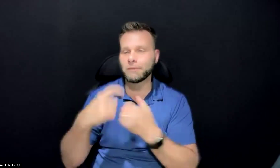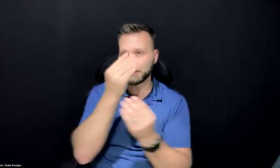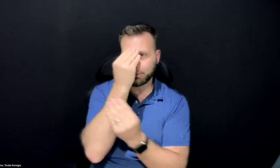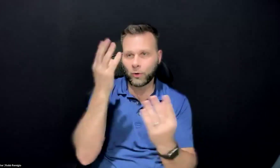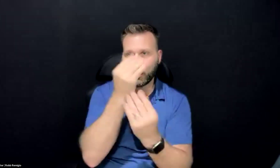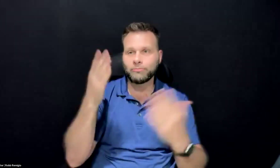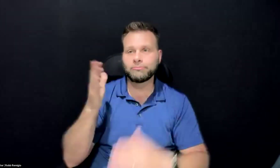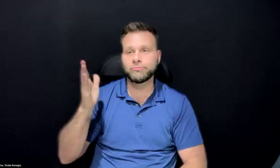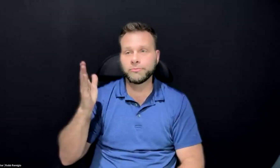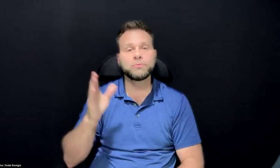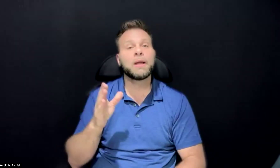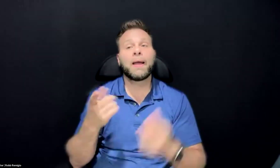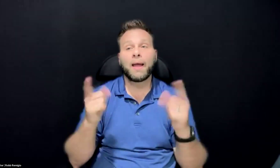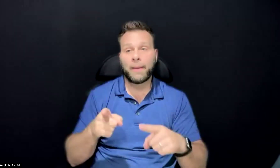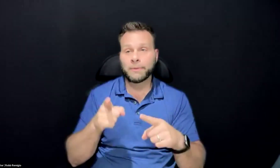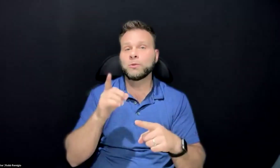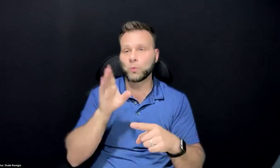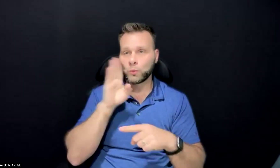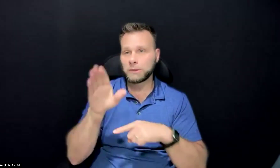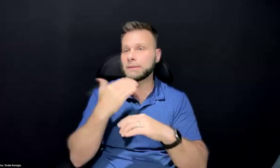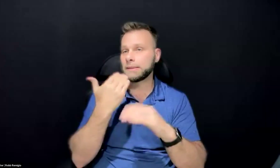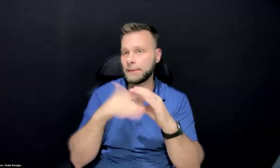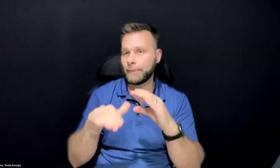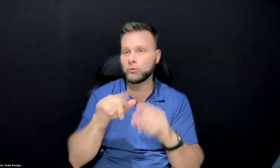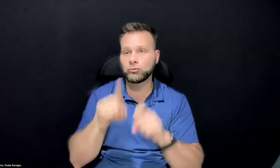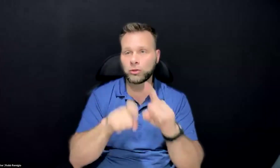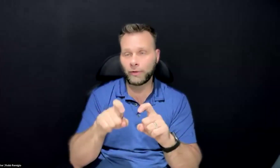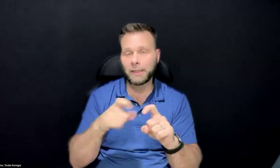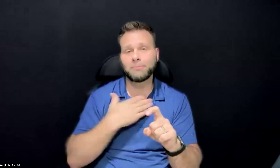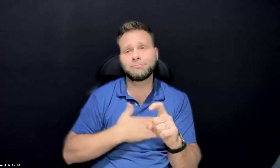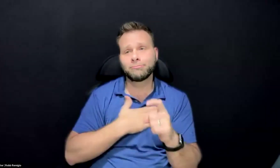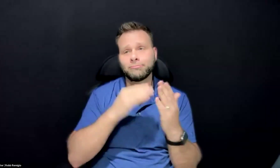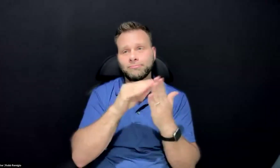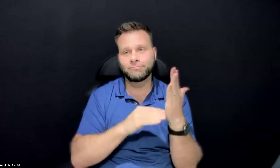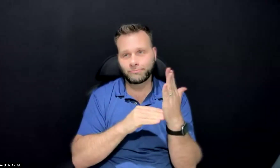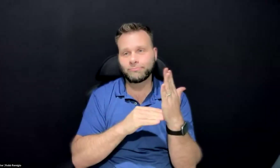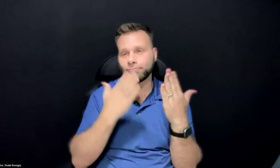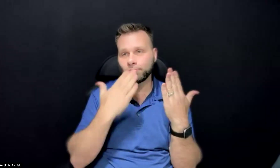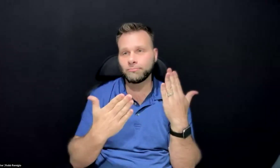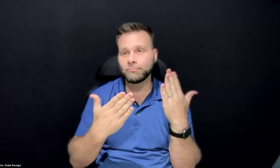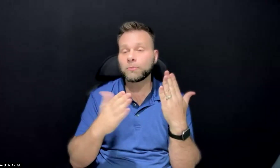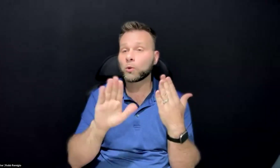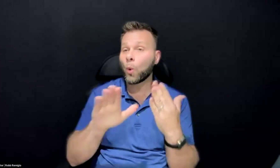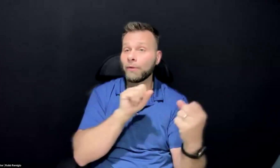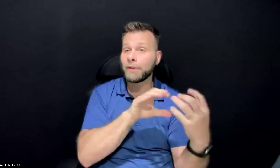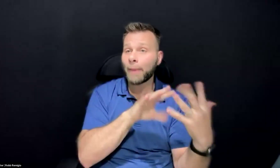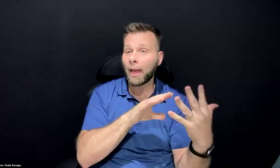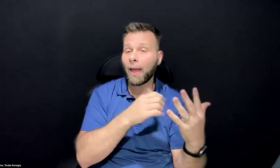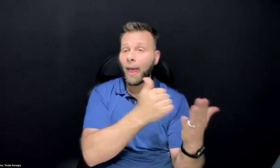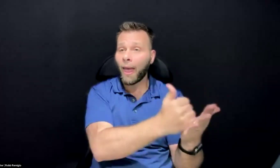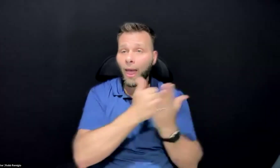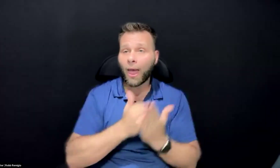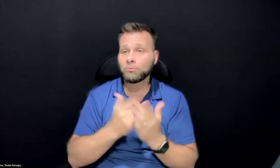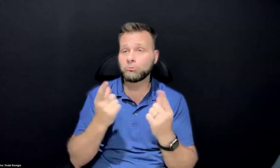receive a survey and would greatly appreciate your time to complete that. Your feedback will inform our future